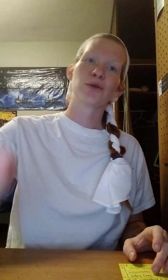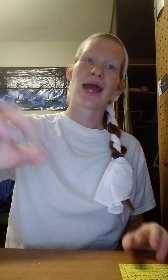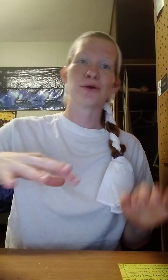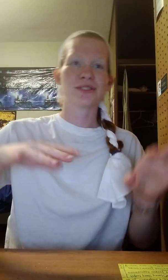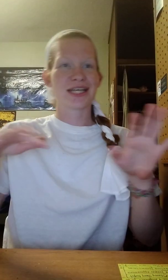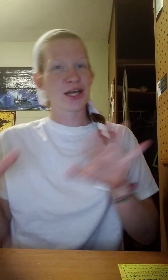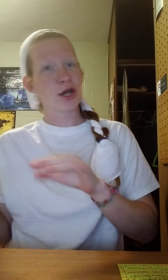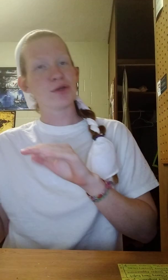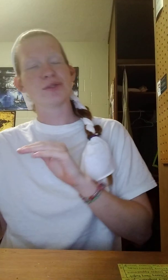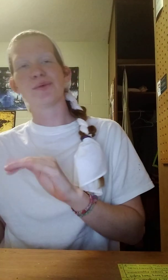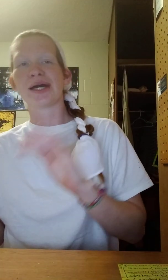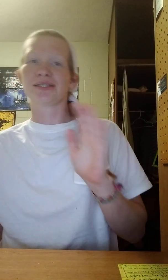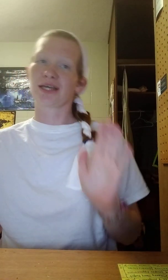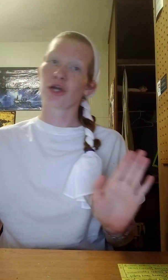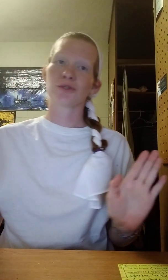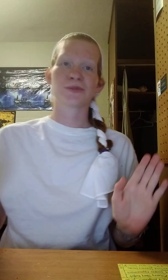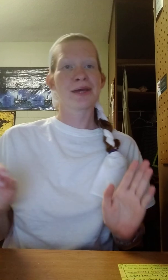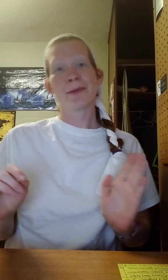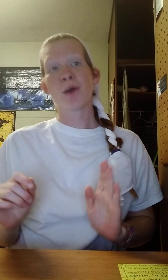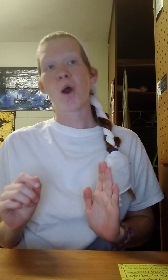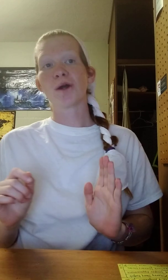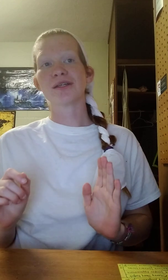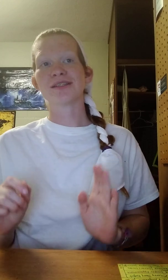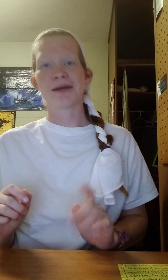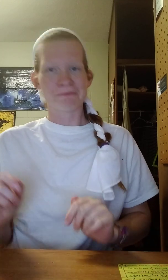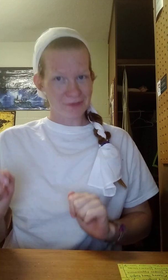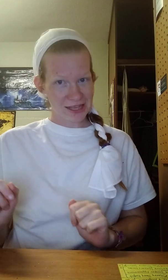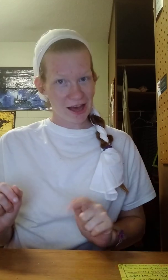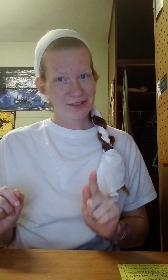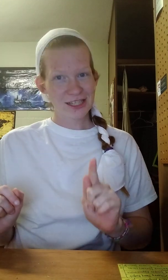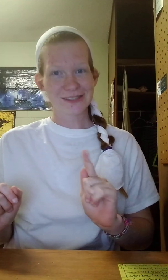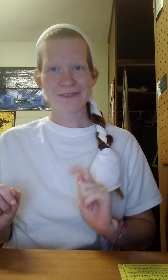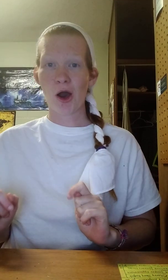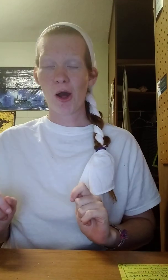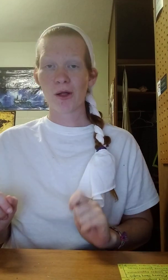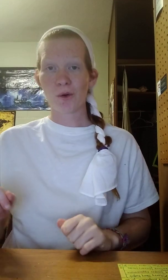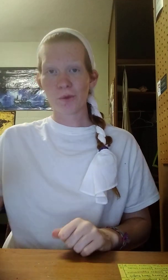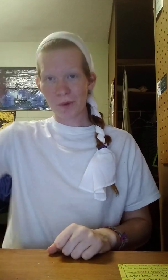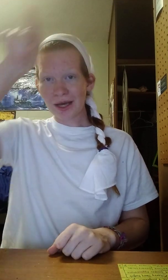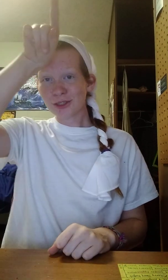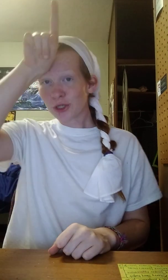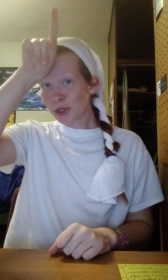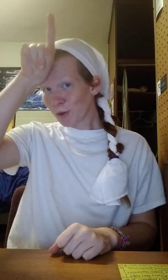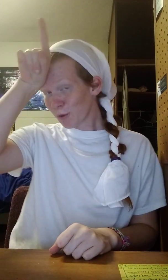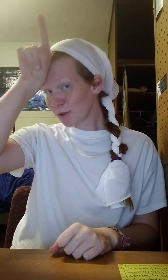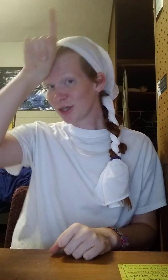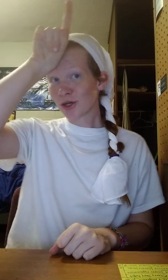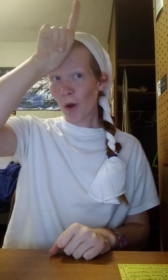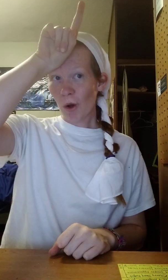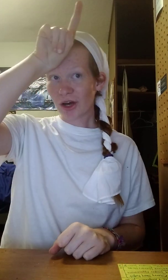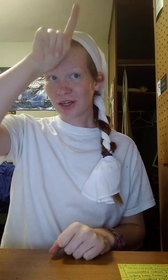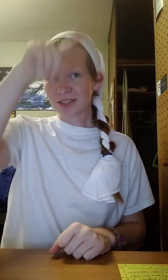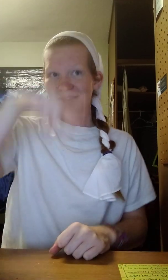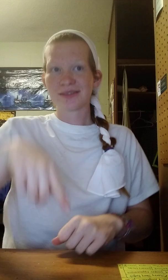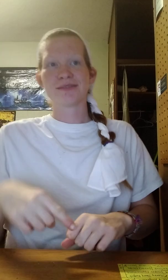around free when the earth was being born. But the loveliest of them all was the unicorn. There was